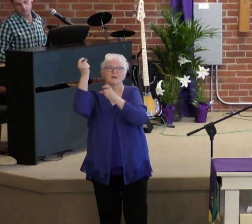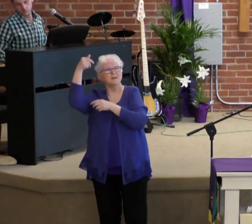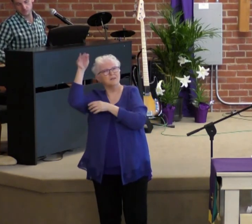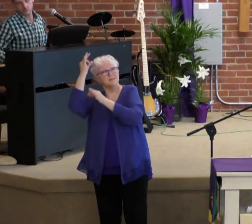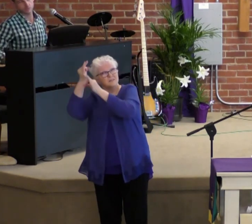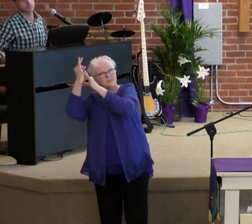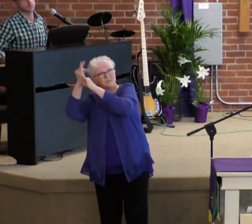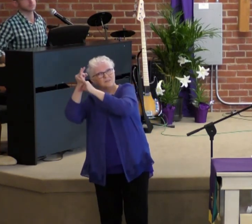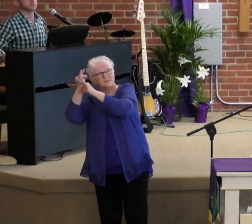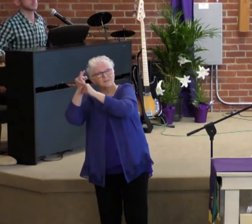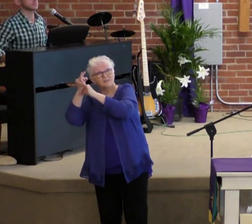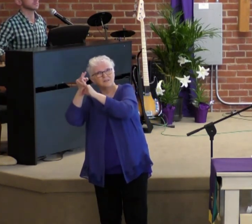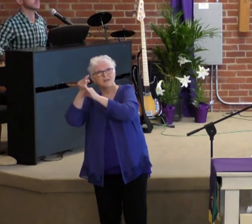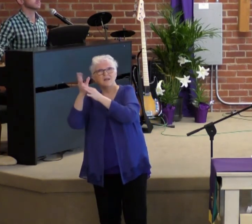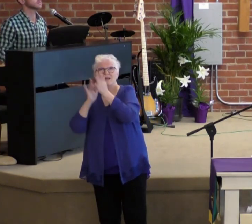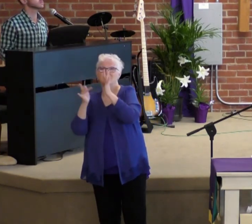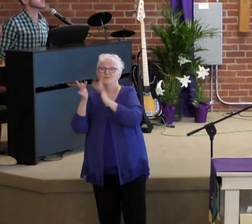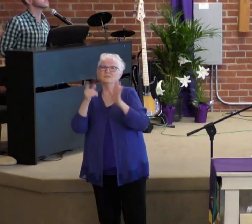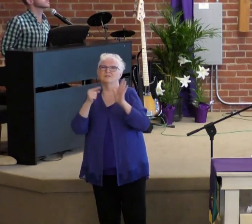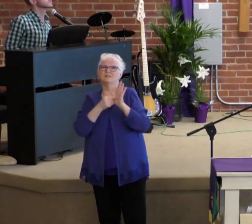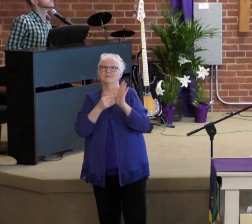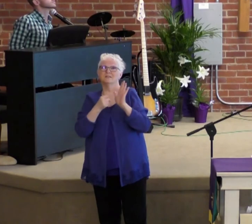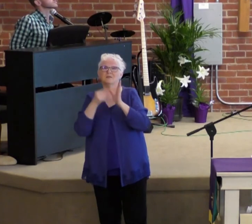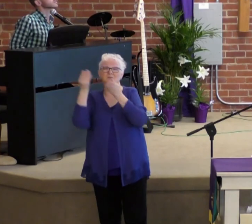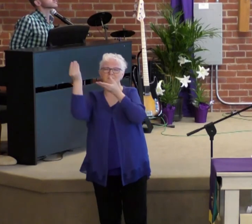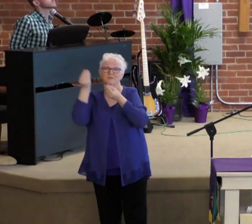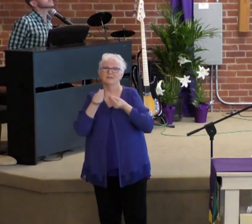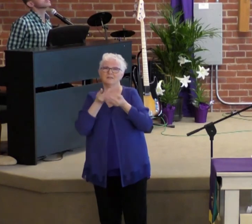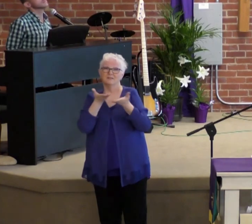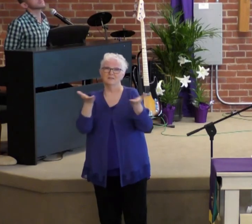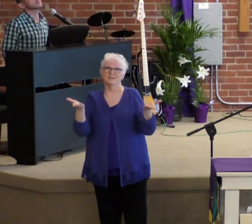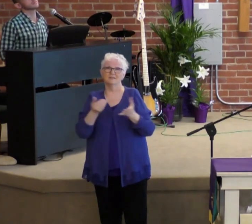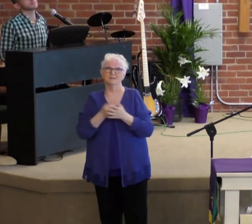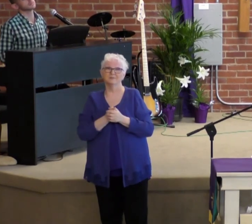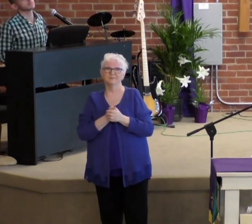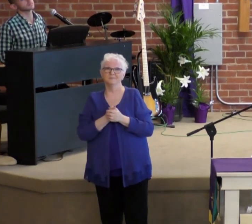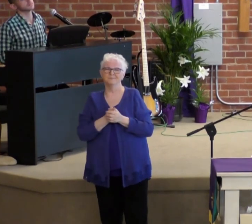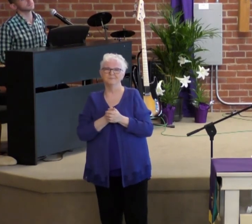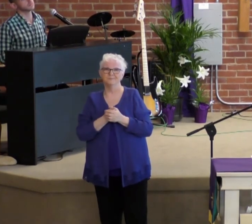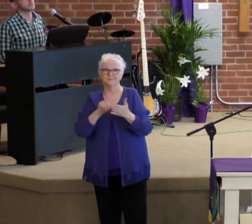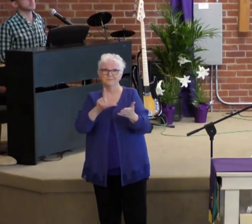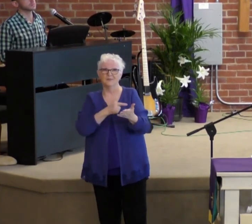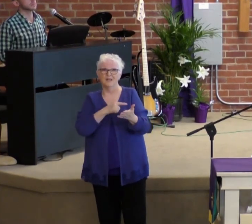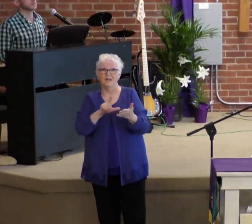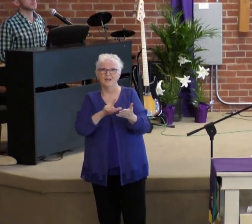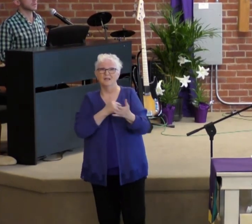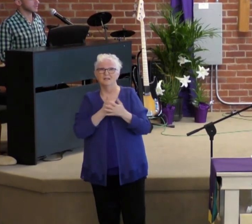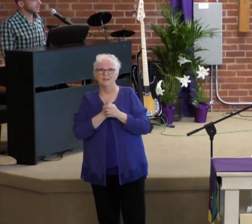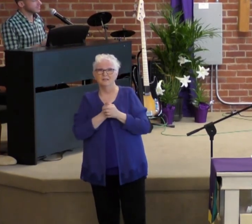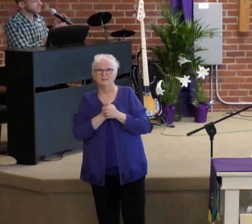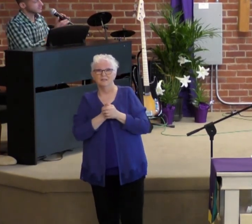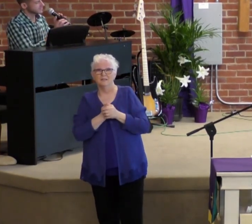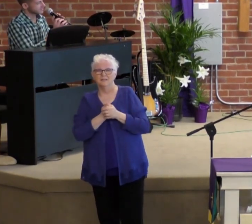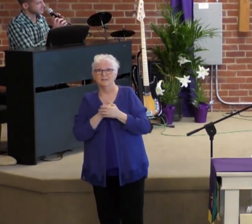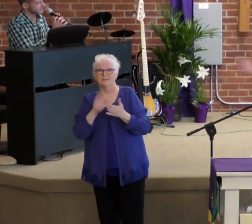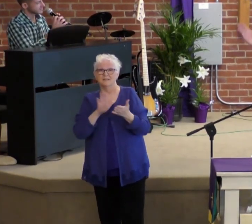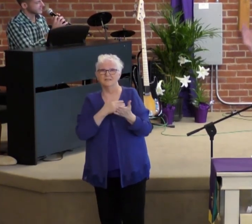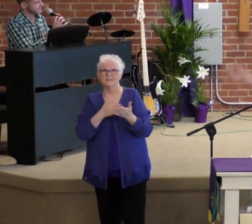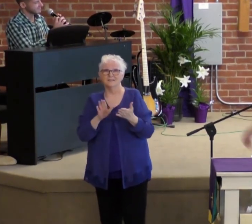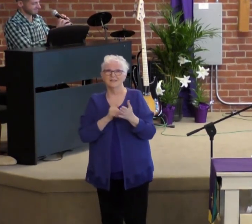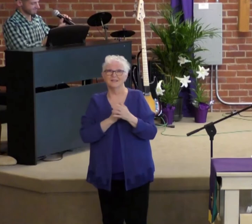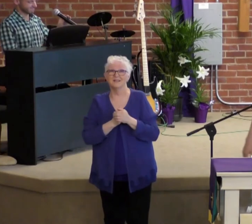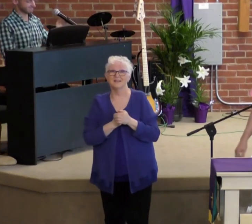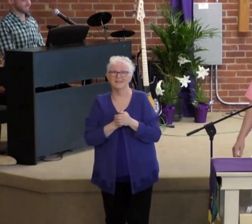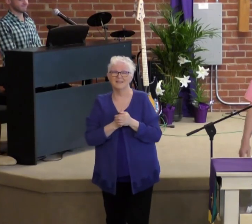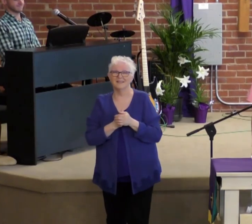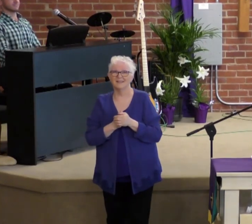and the example that Jesus Christ gave us. So, Landon, can we sing one more chorus as we go? Yeah. See, he's